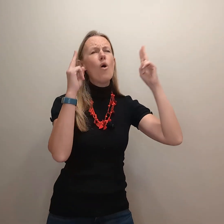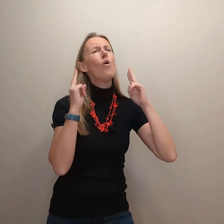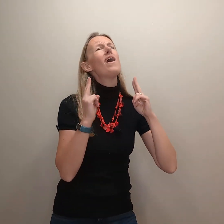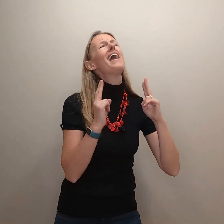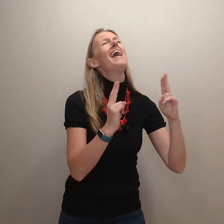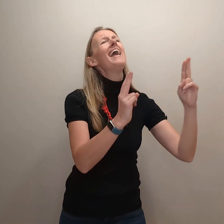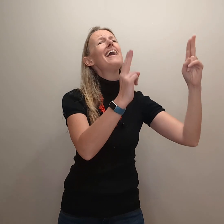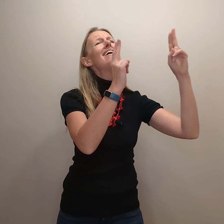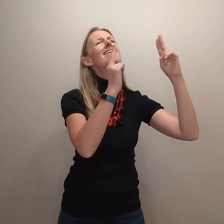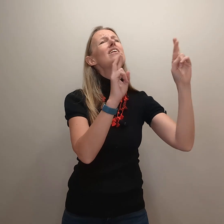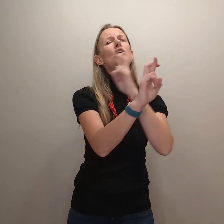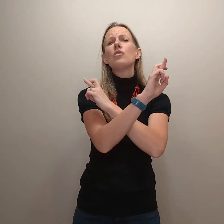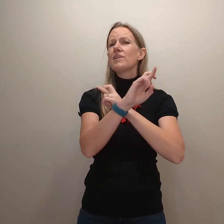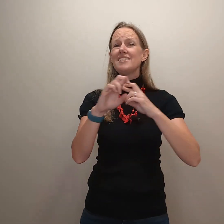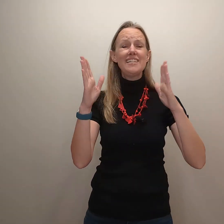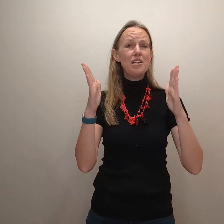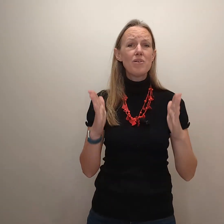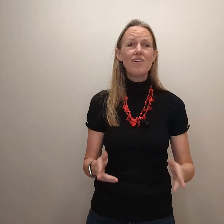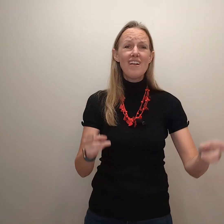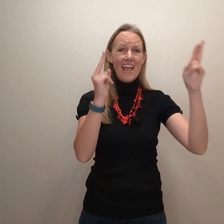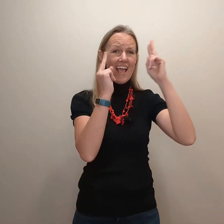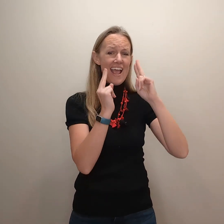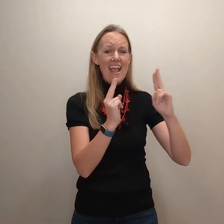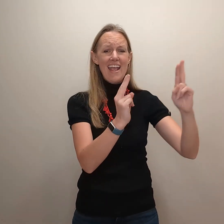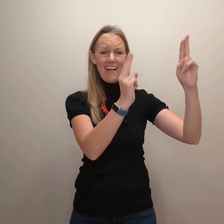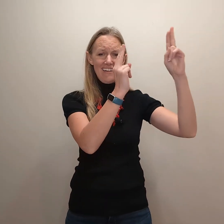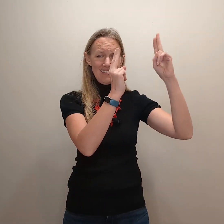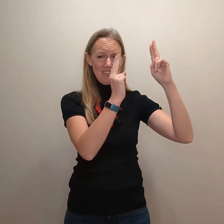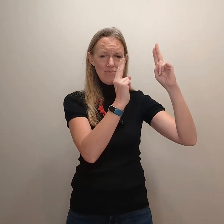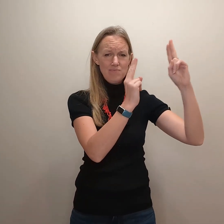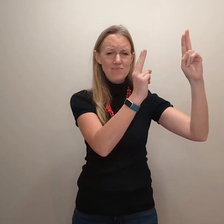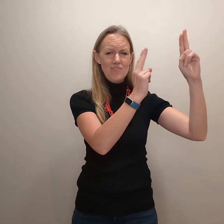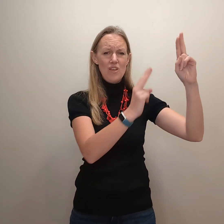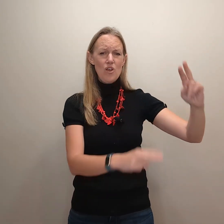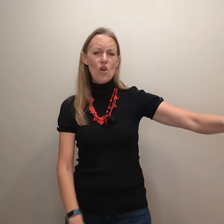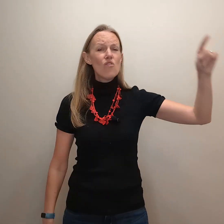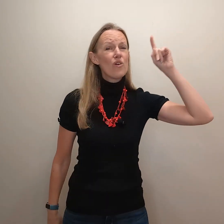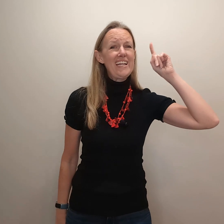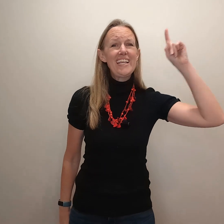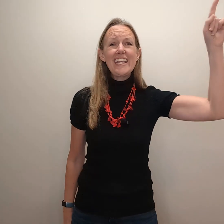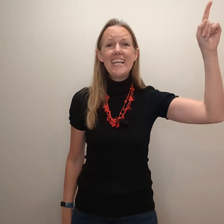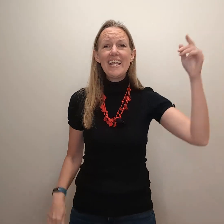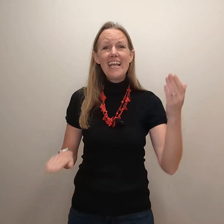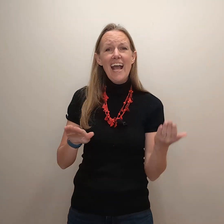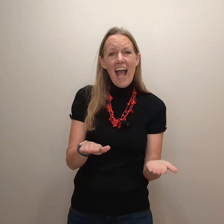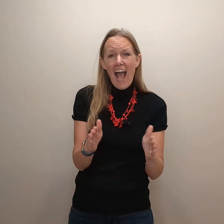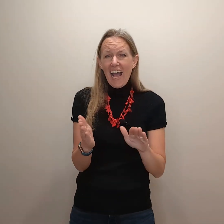oh hail, Redeemer, hail. For he